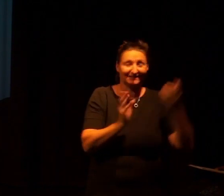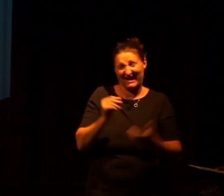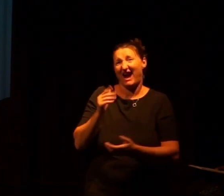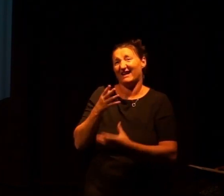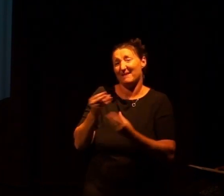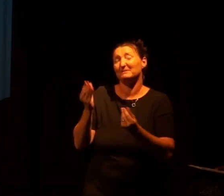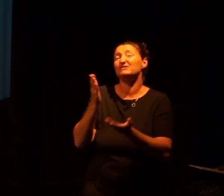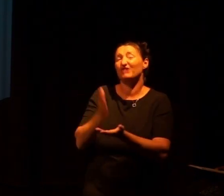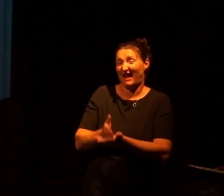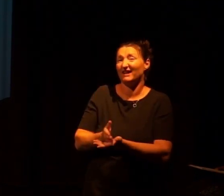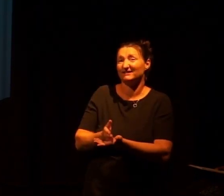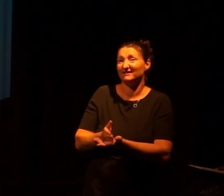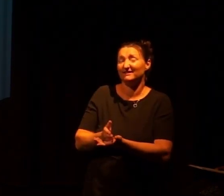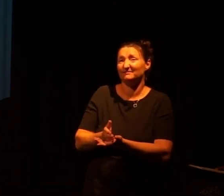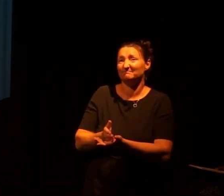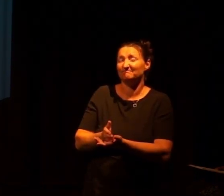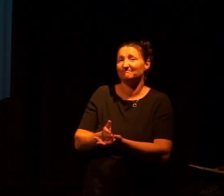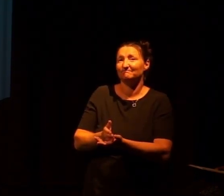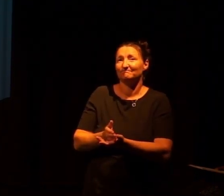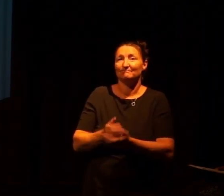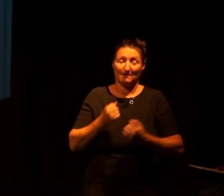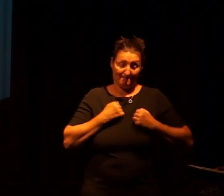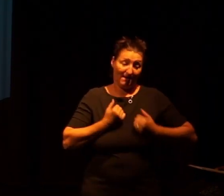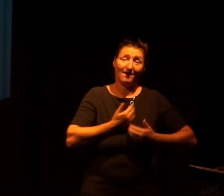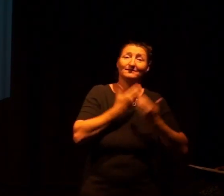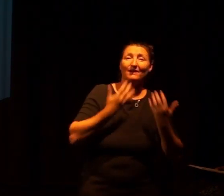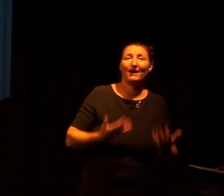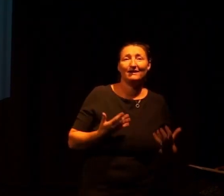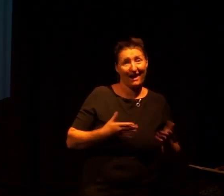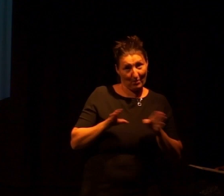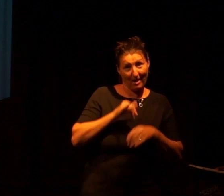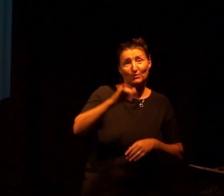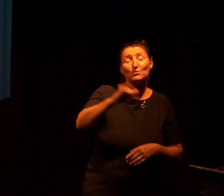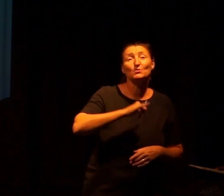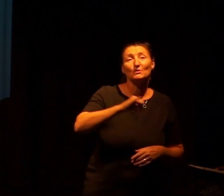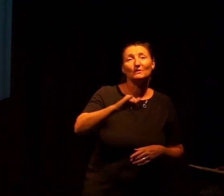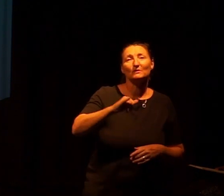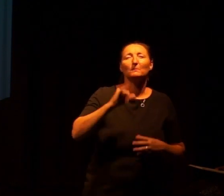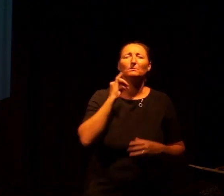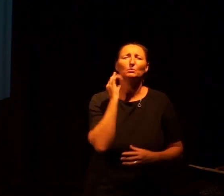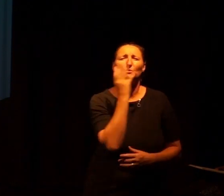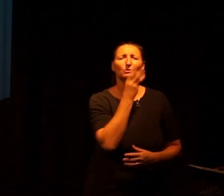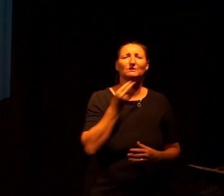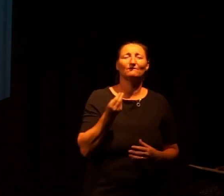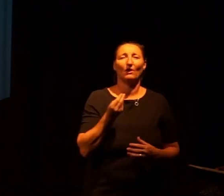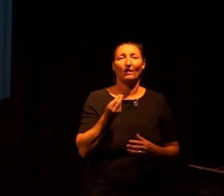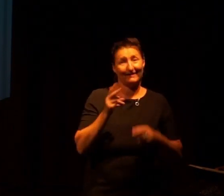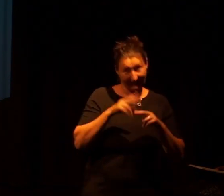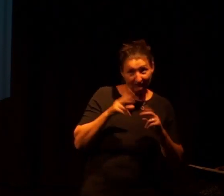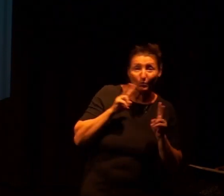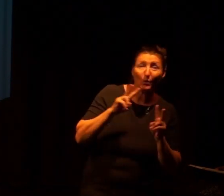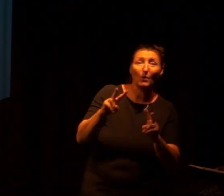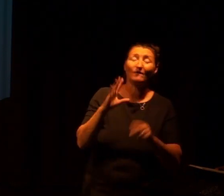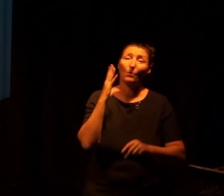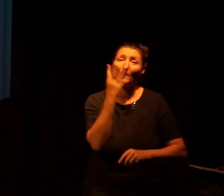and empty reality. My days now are like yours, are beautiful if we care to see the